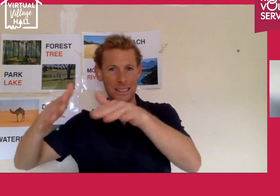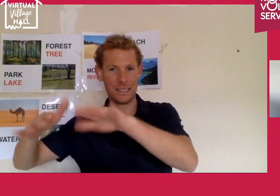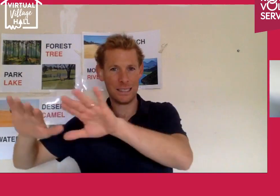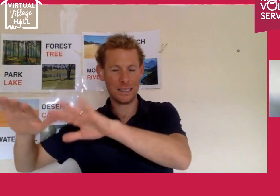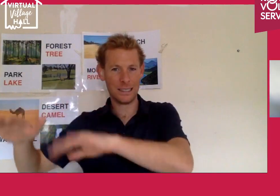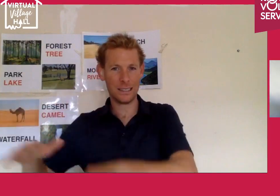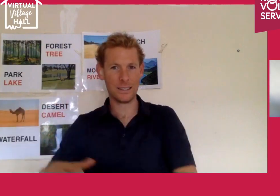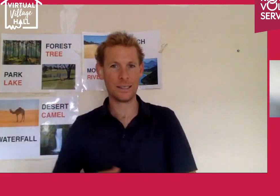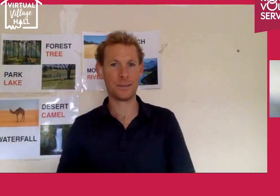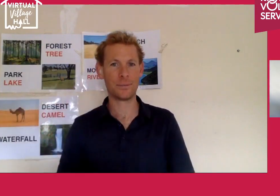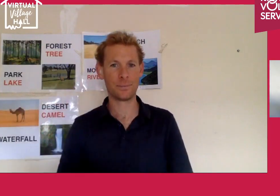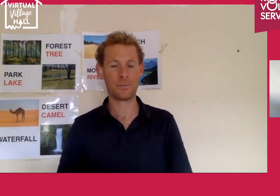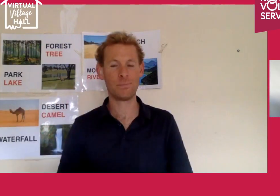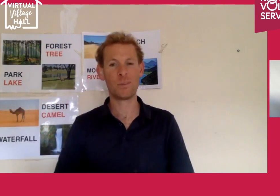Sea